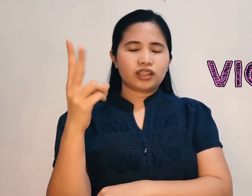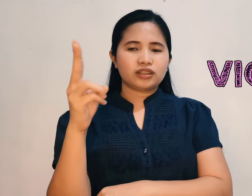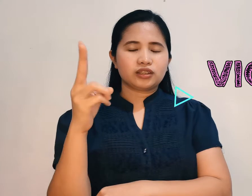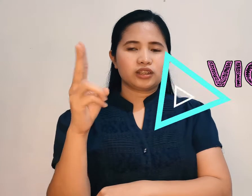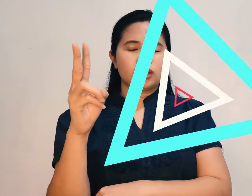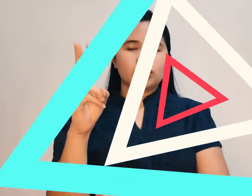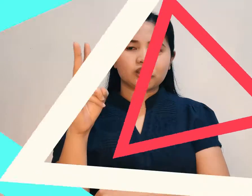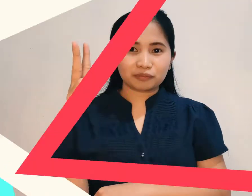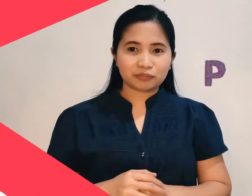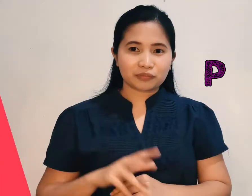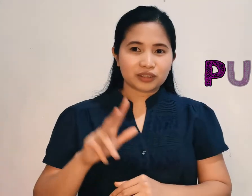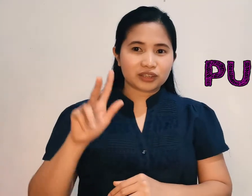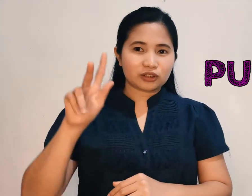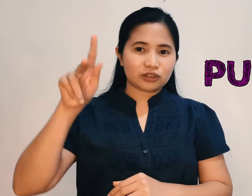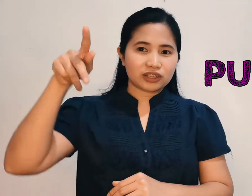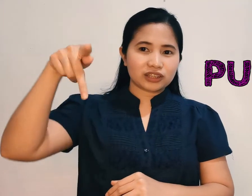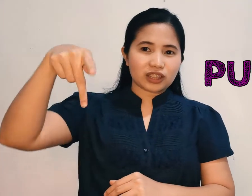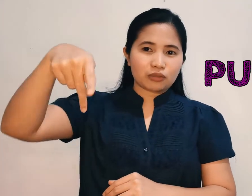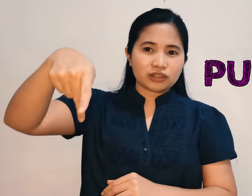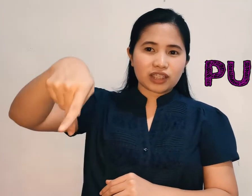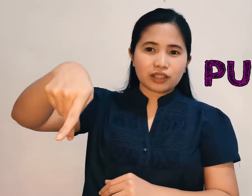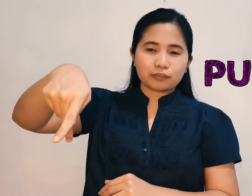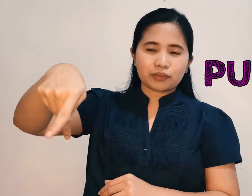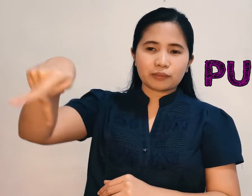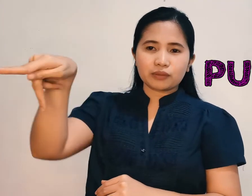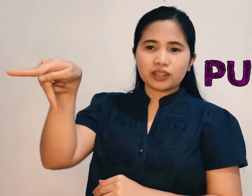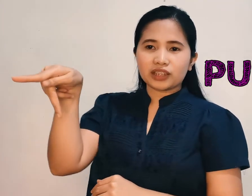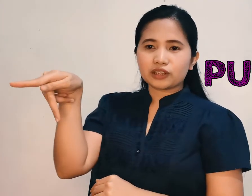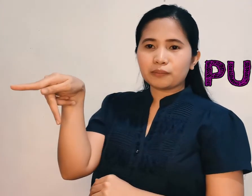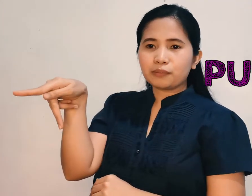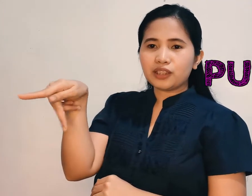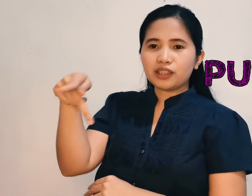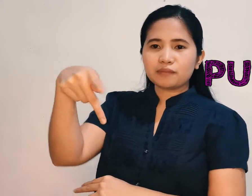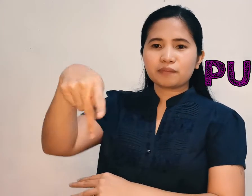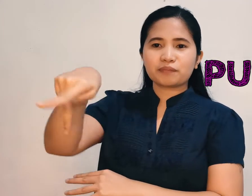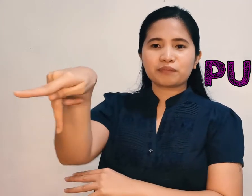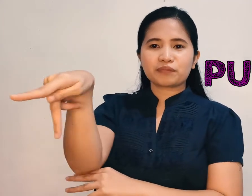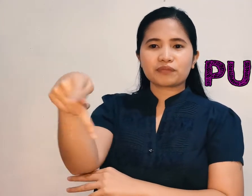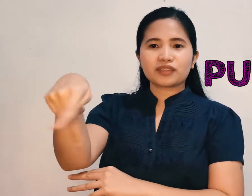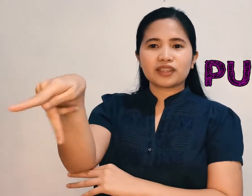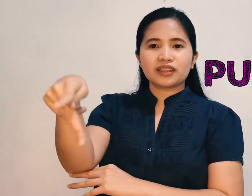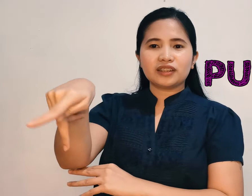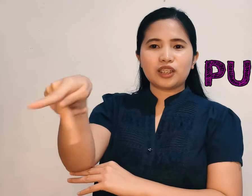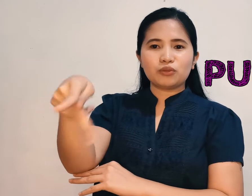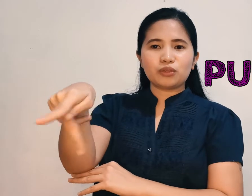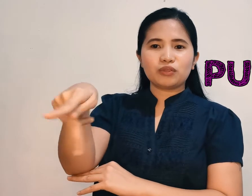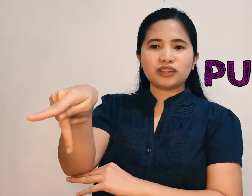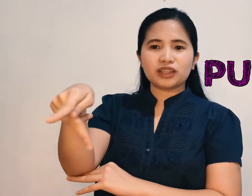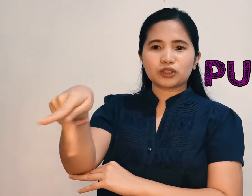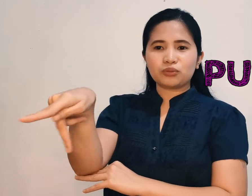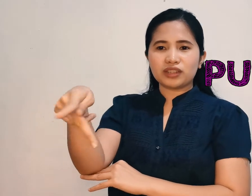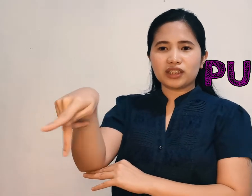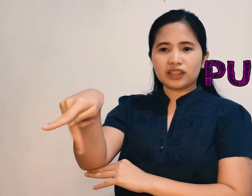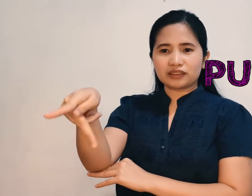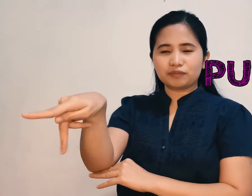Okay, so this is how we sign purple, letter P. Then we will just wiggle it.